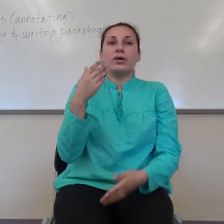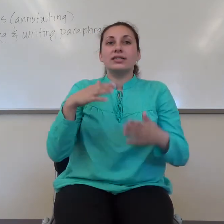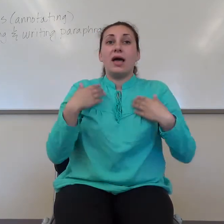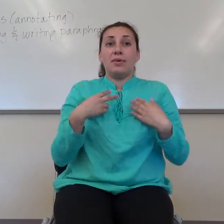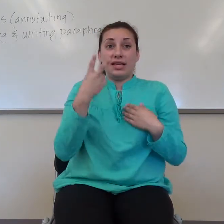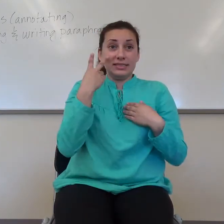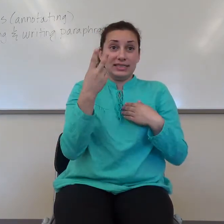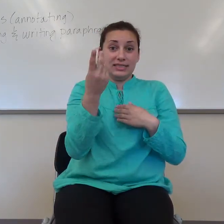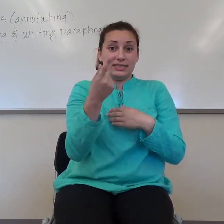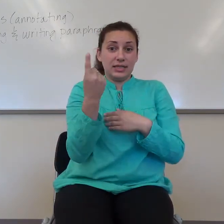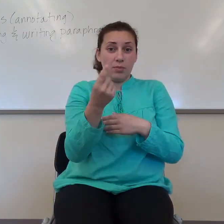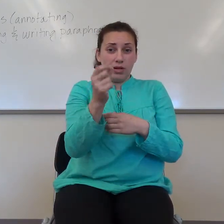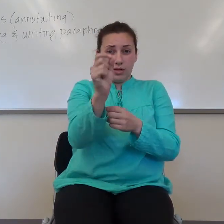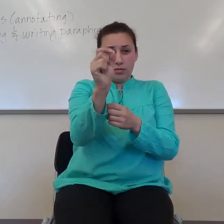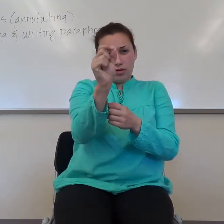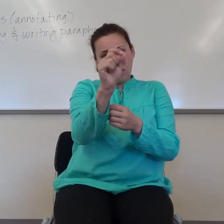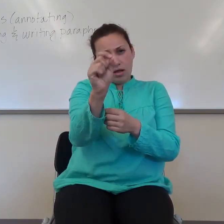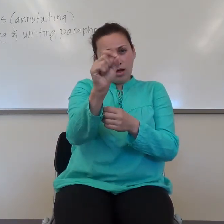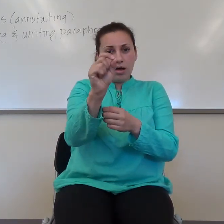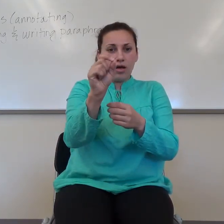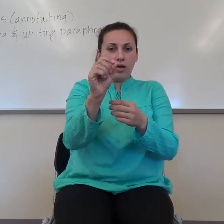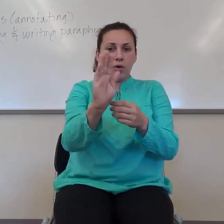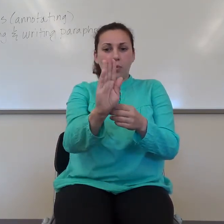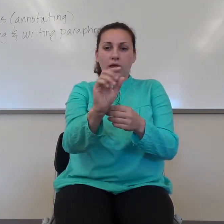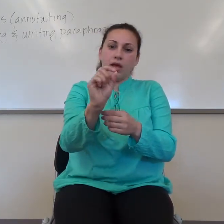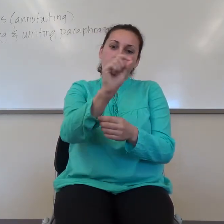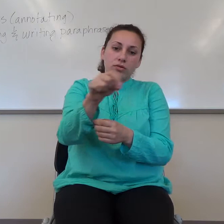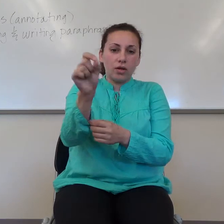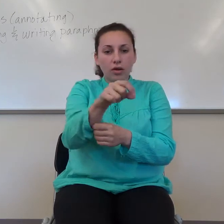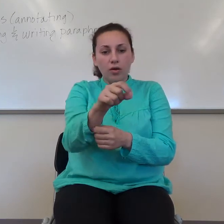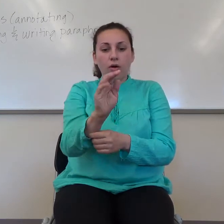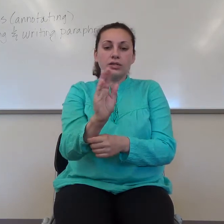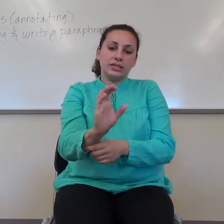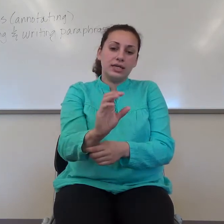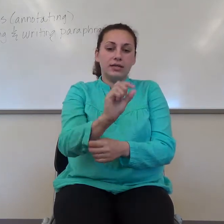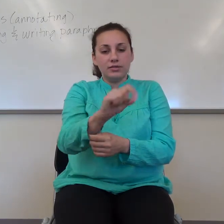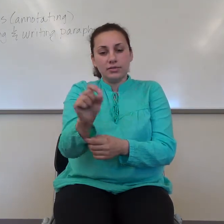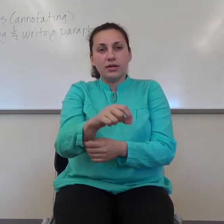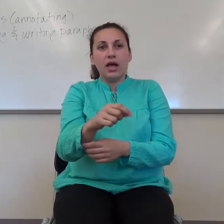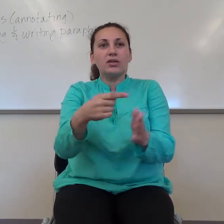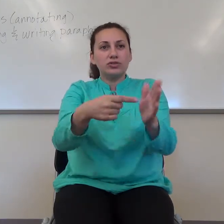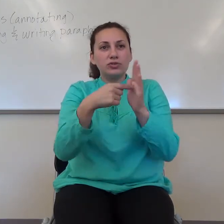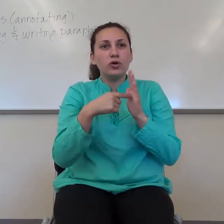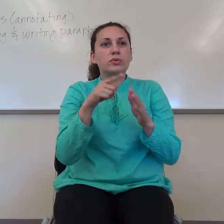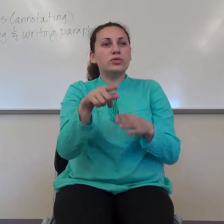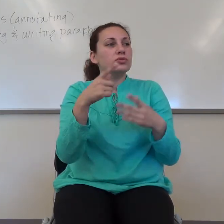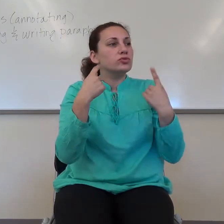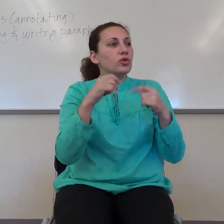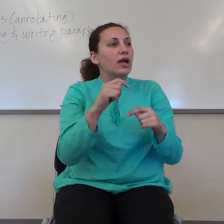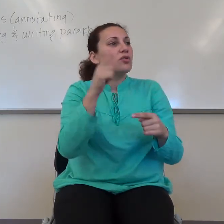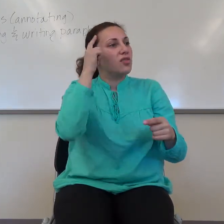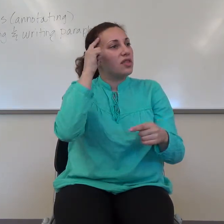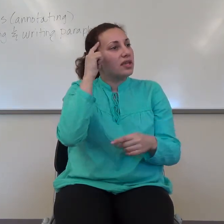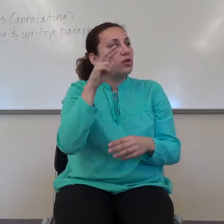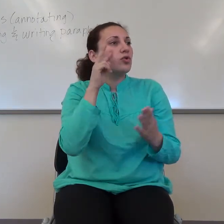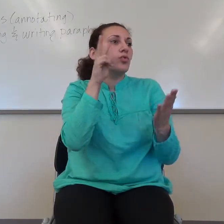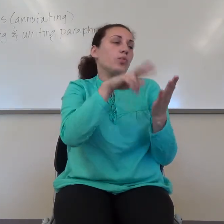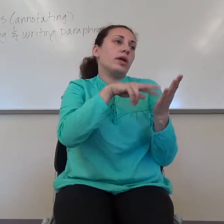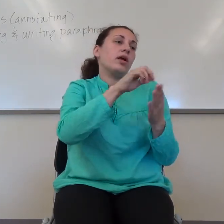all of this information. Okay? So we will have some more of these every once in a while. Again, these are not in your